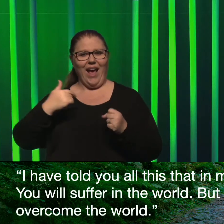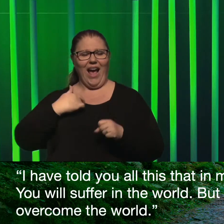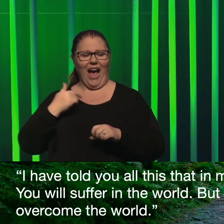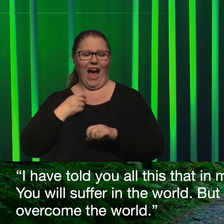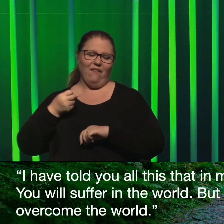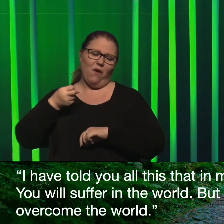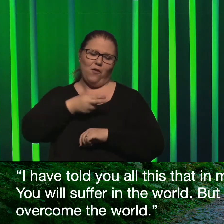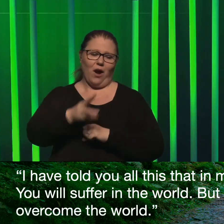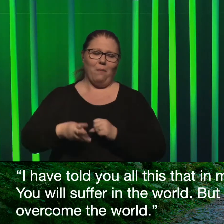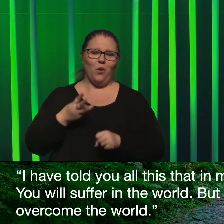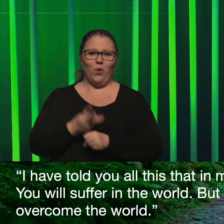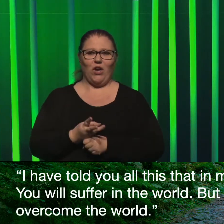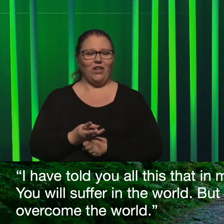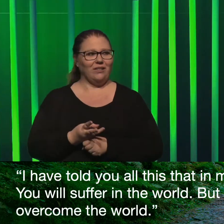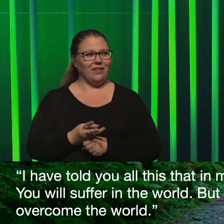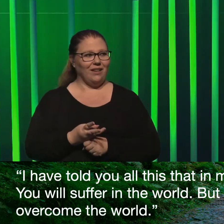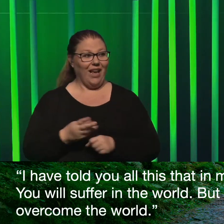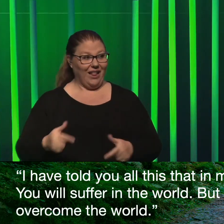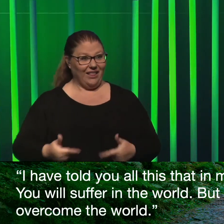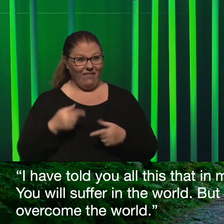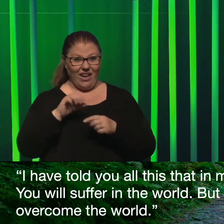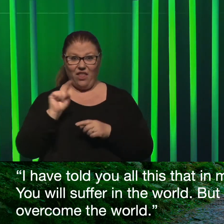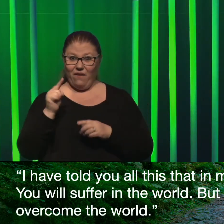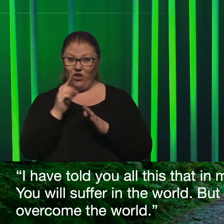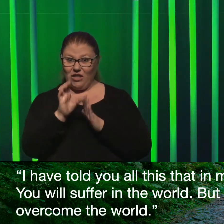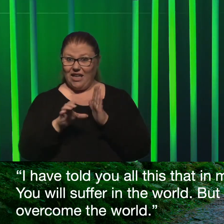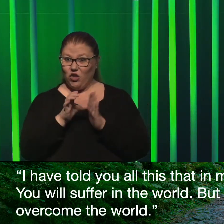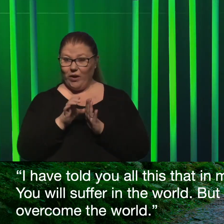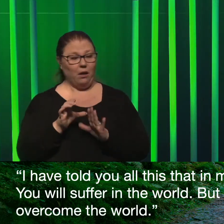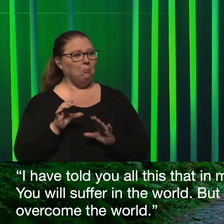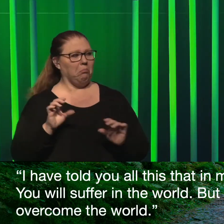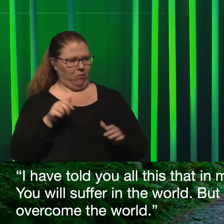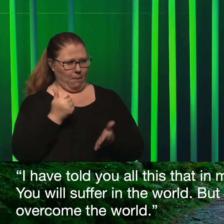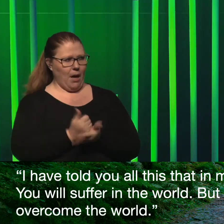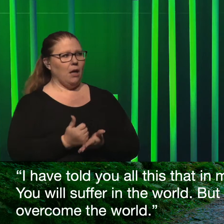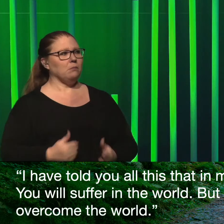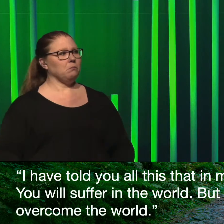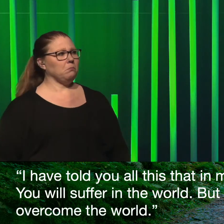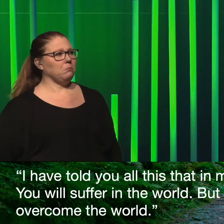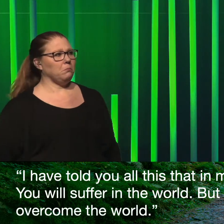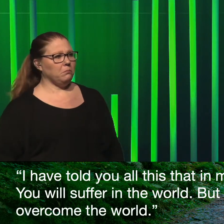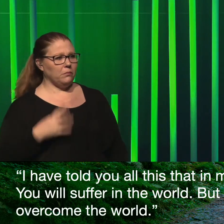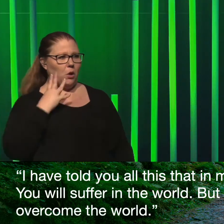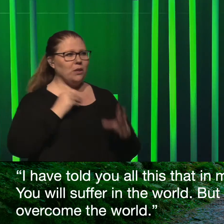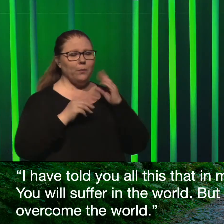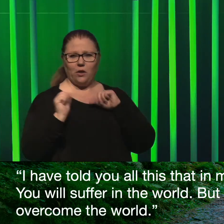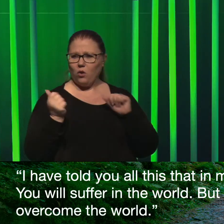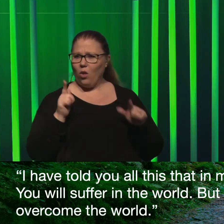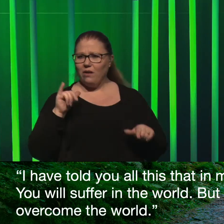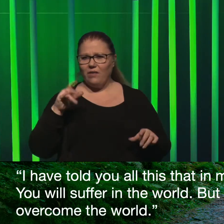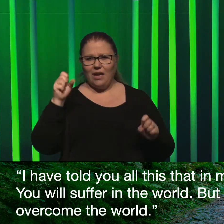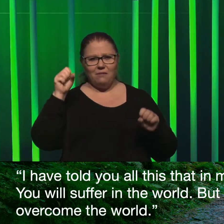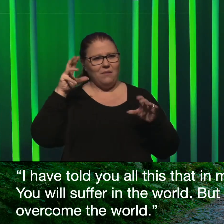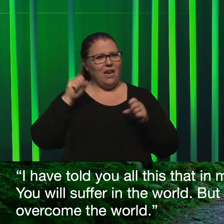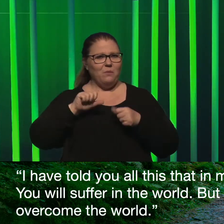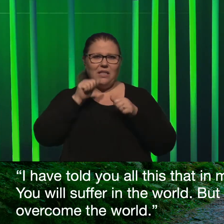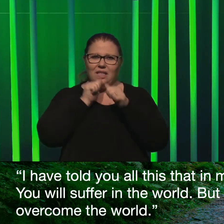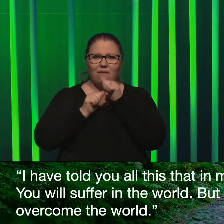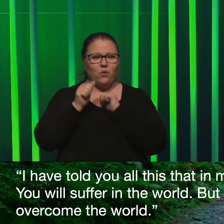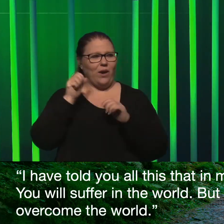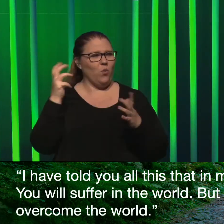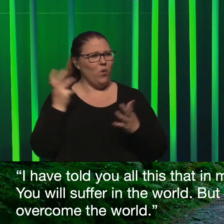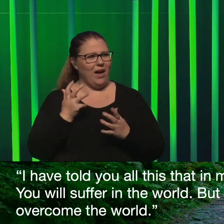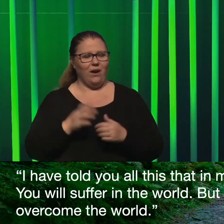this, you're reading this, you're living this in the first century, you're like, amen. You're experiencing all of that incredible, intense suffering. Now,